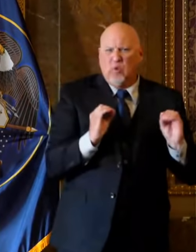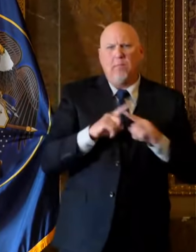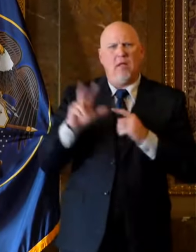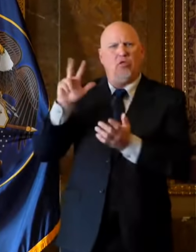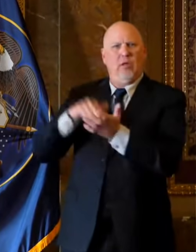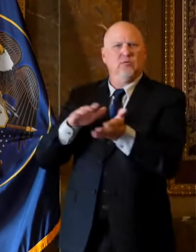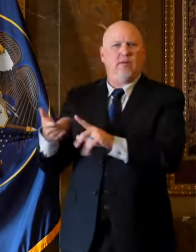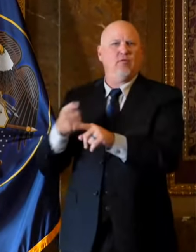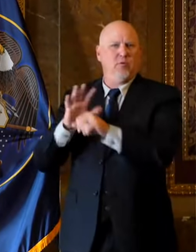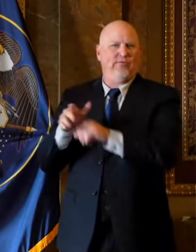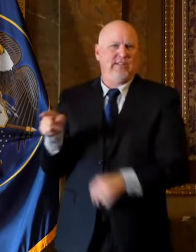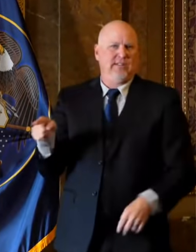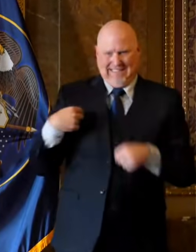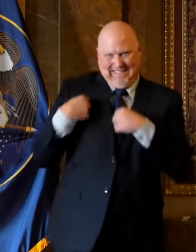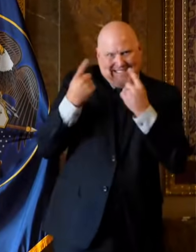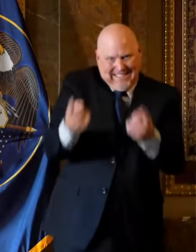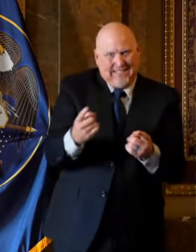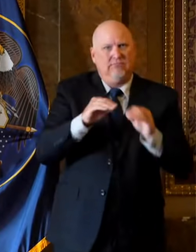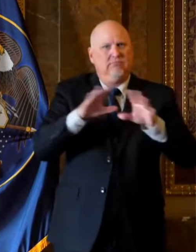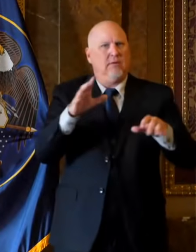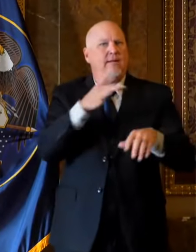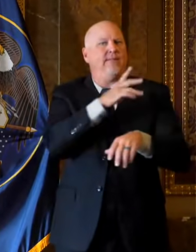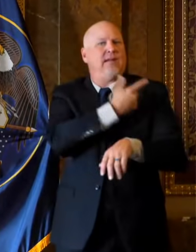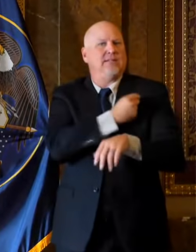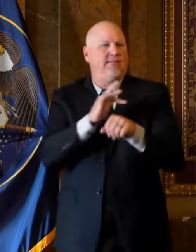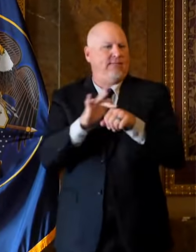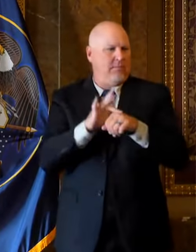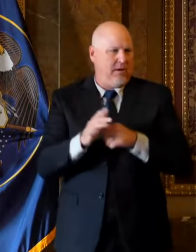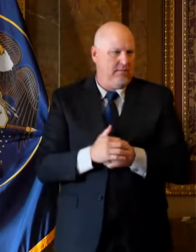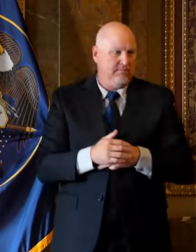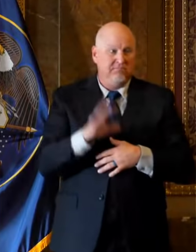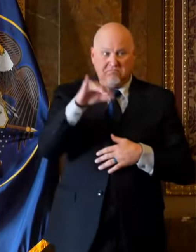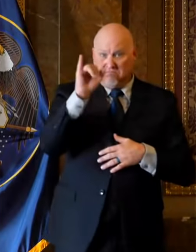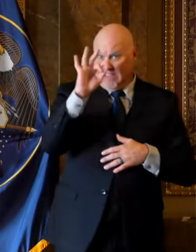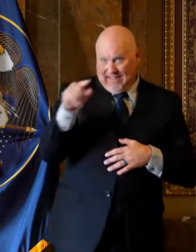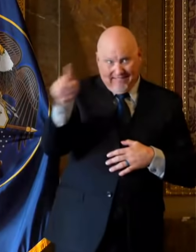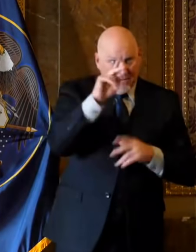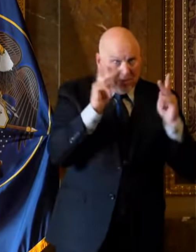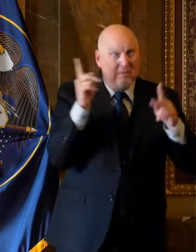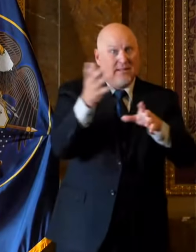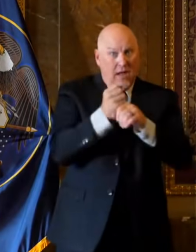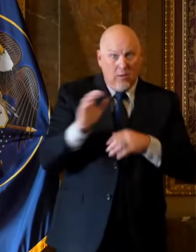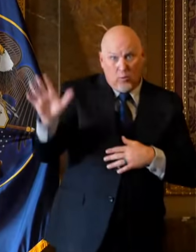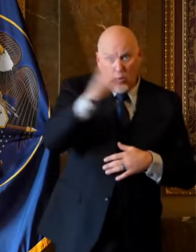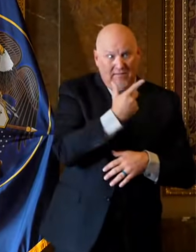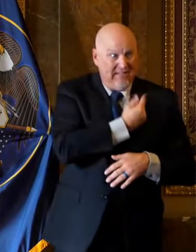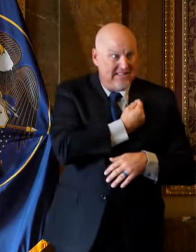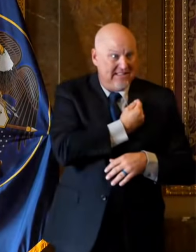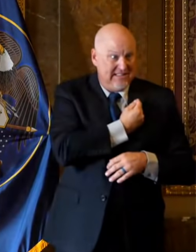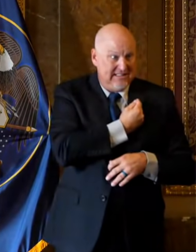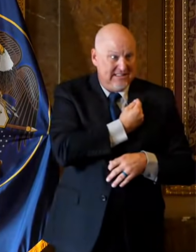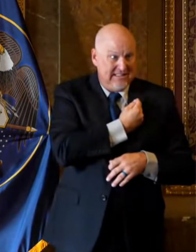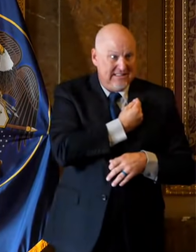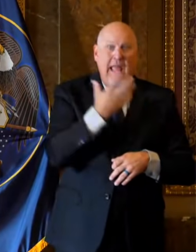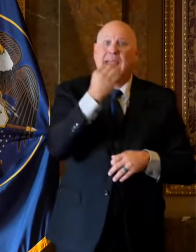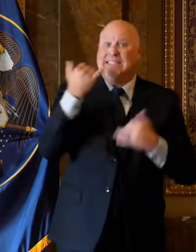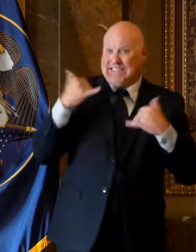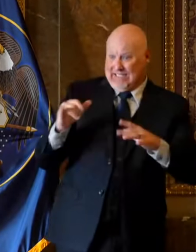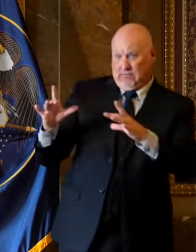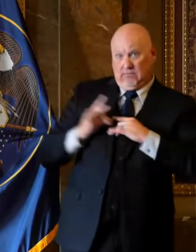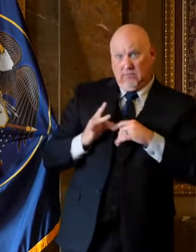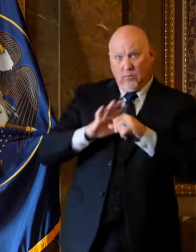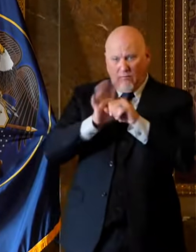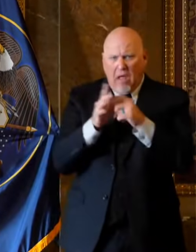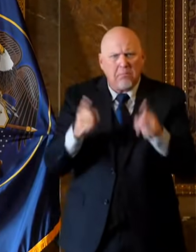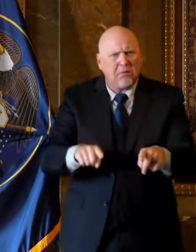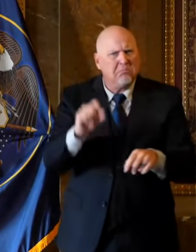still can die. It's actually people like me, the old, the immunodeficient, the people with multiple medical problems, heart